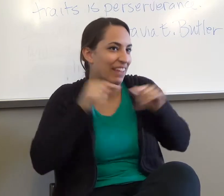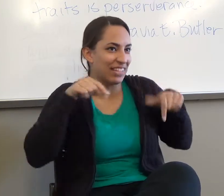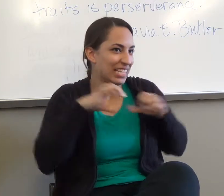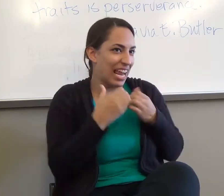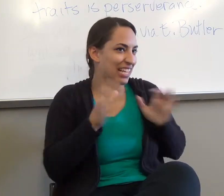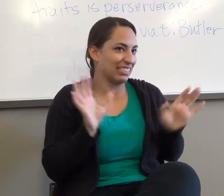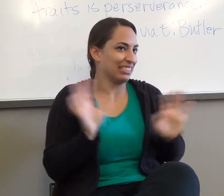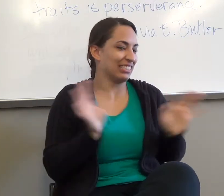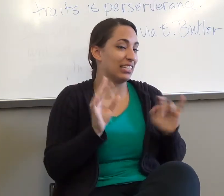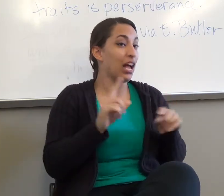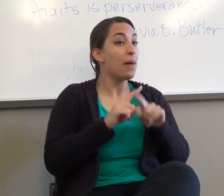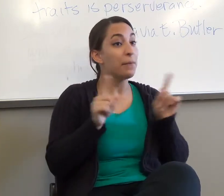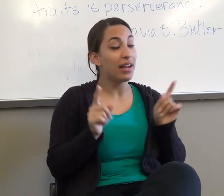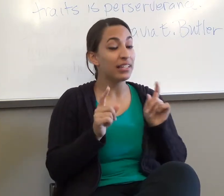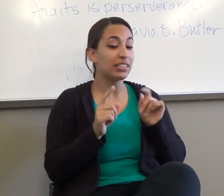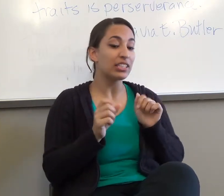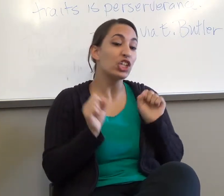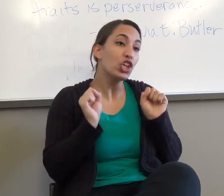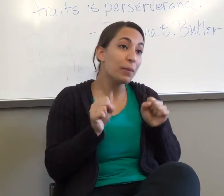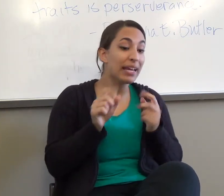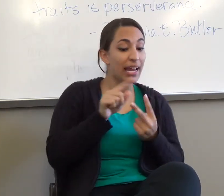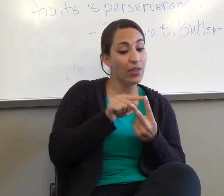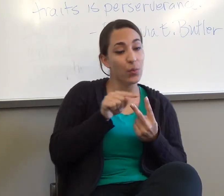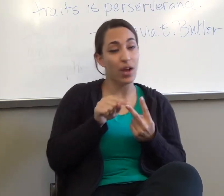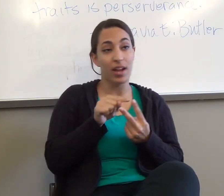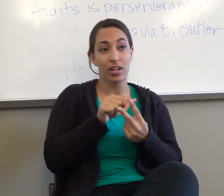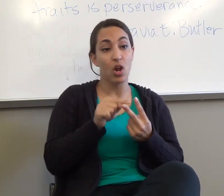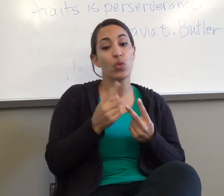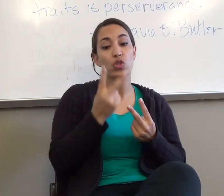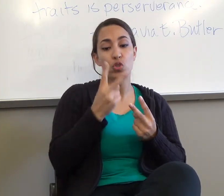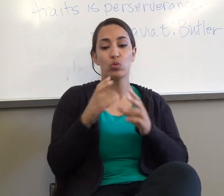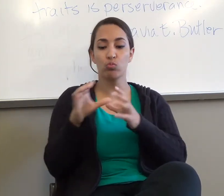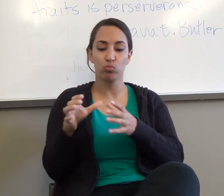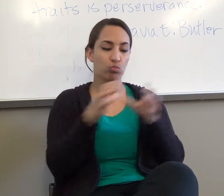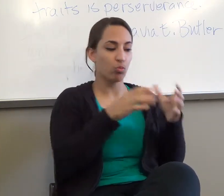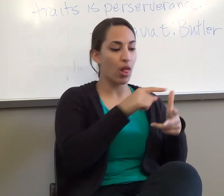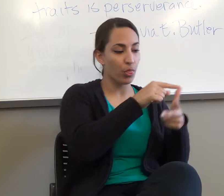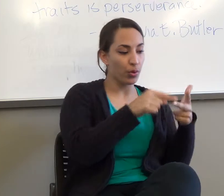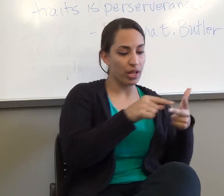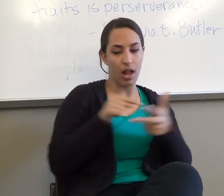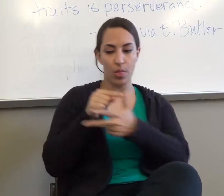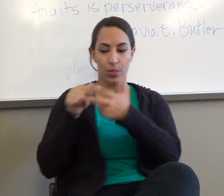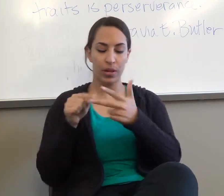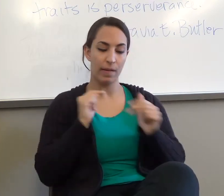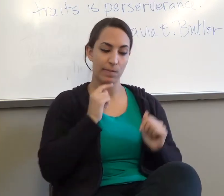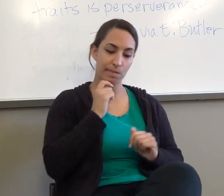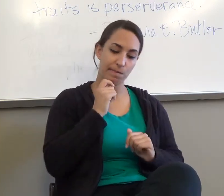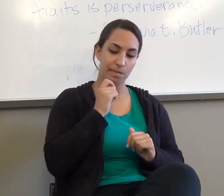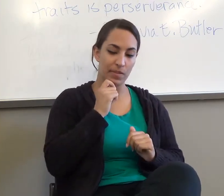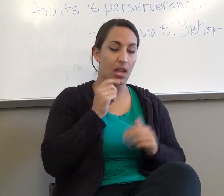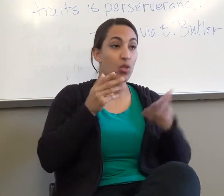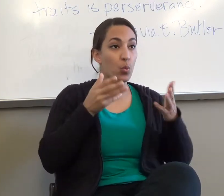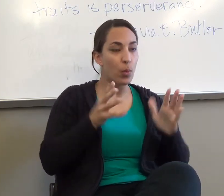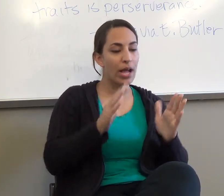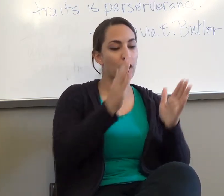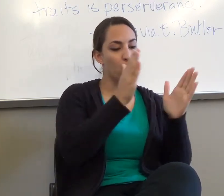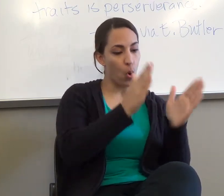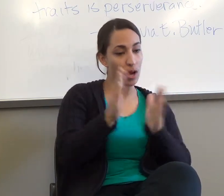either one. There are two sets of three things. And the way you organize your paper is, and that's like